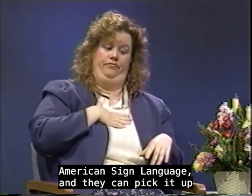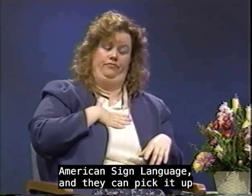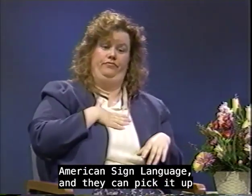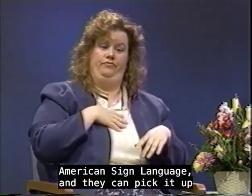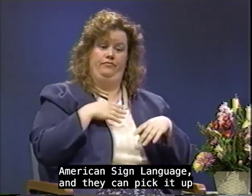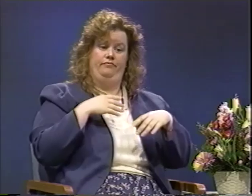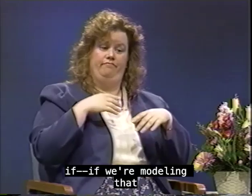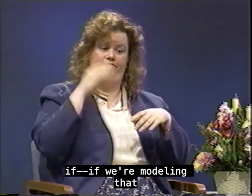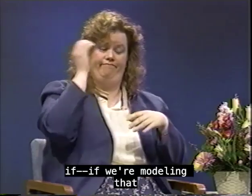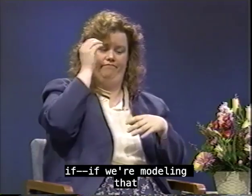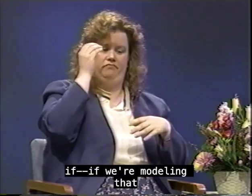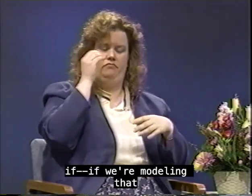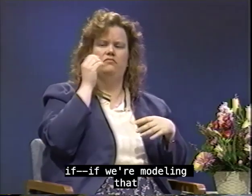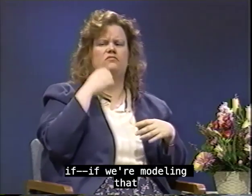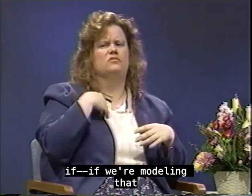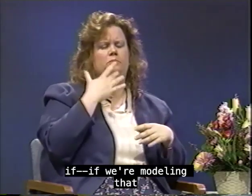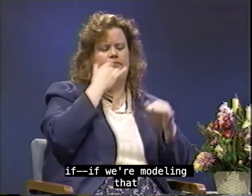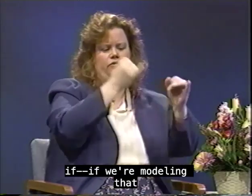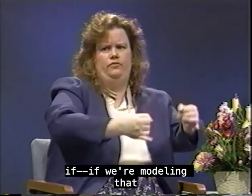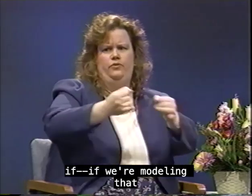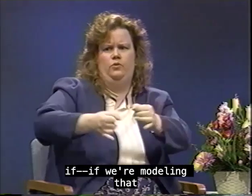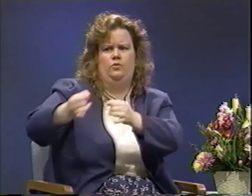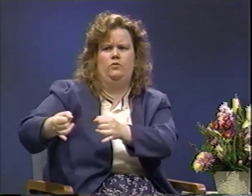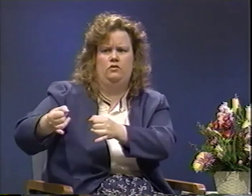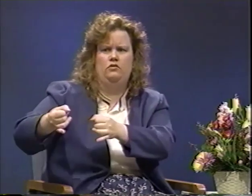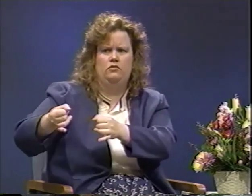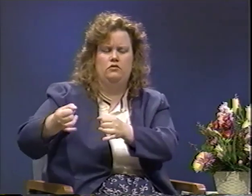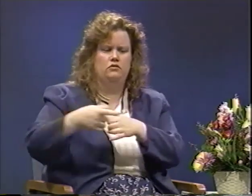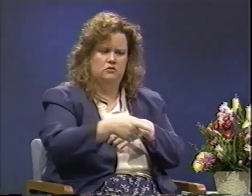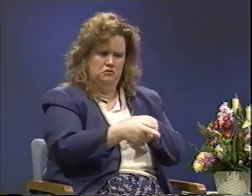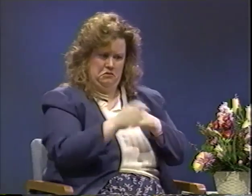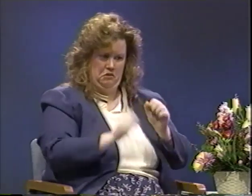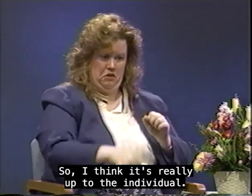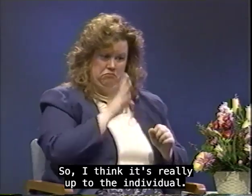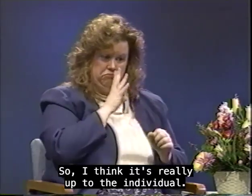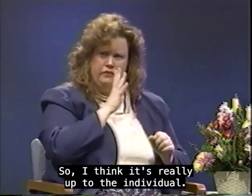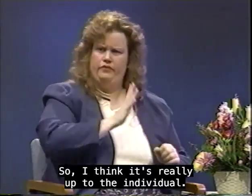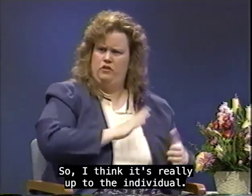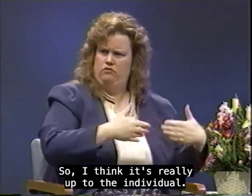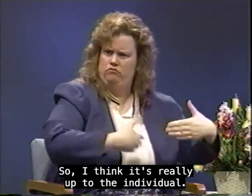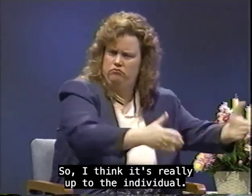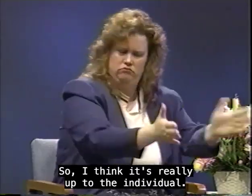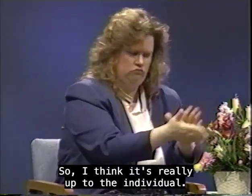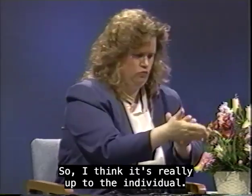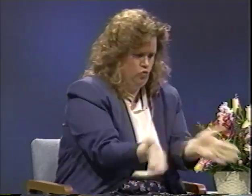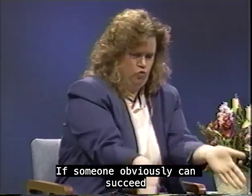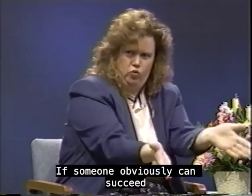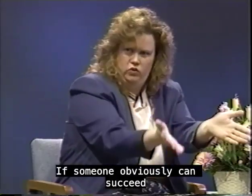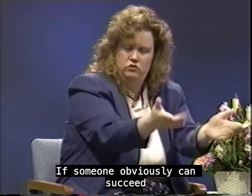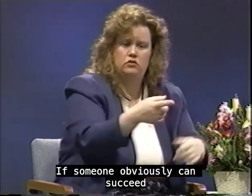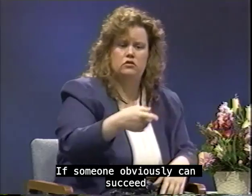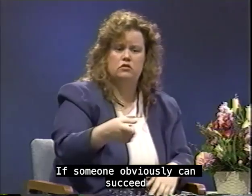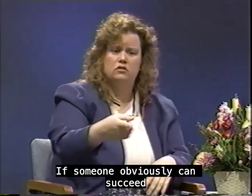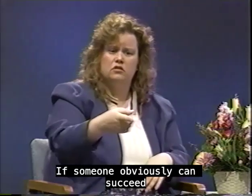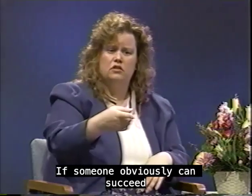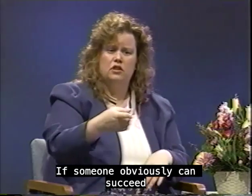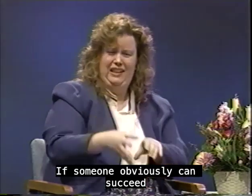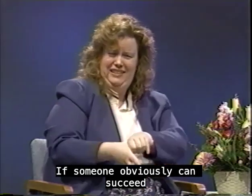pick it up if we're modeling that for them. So I think it's really up to the individual. If someone obviously